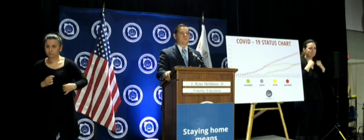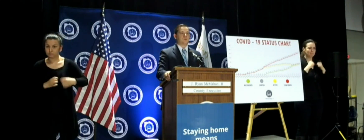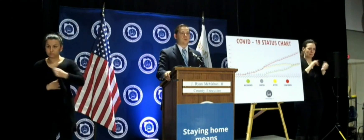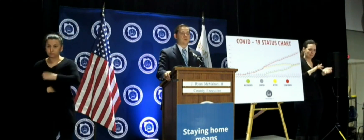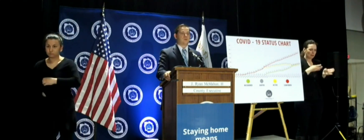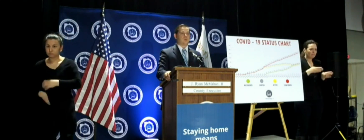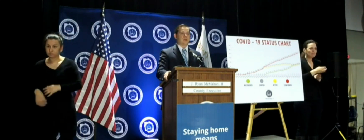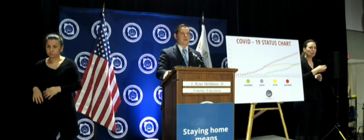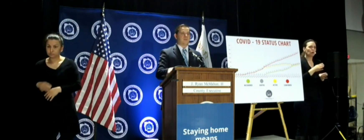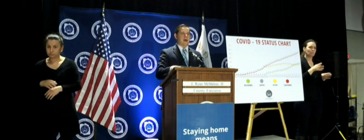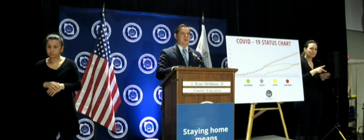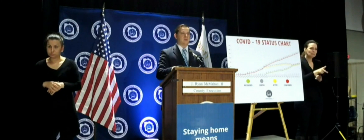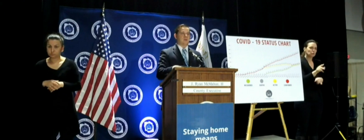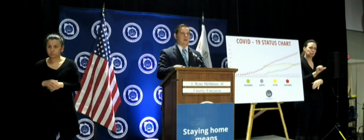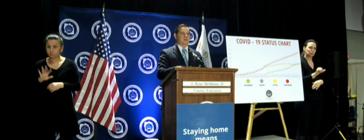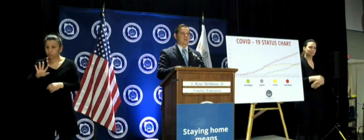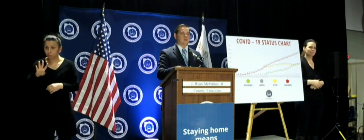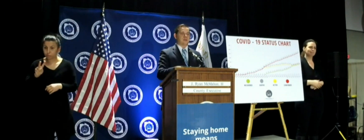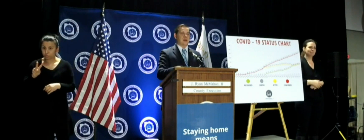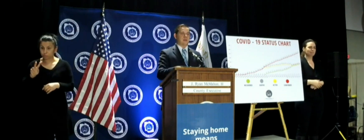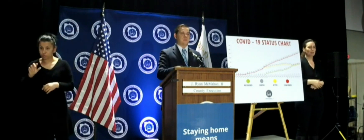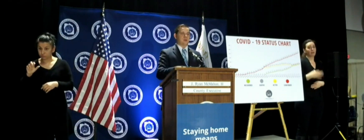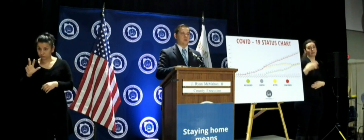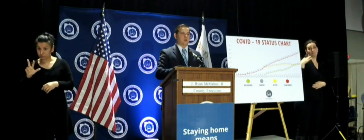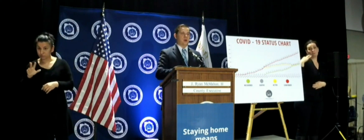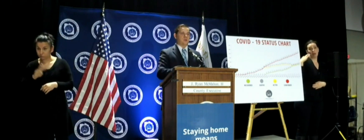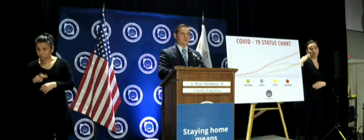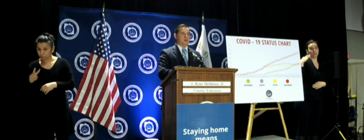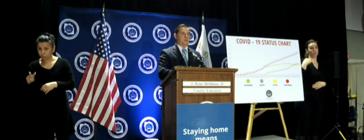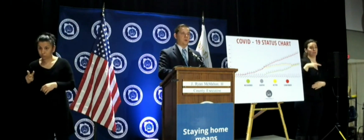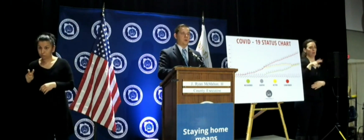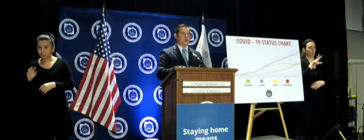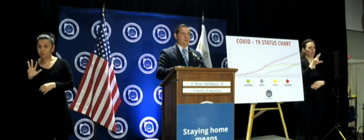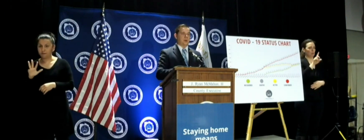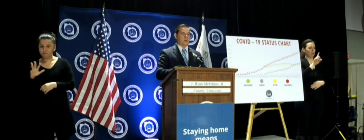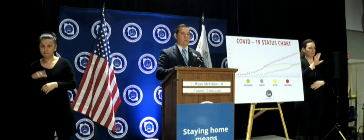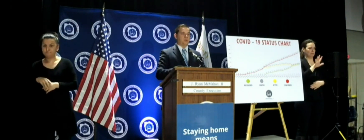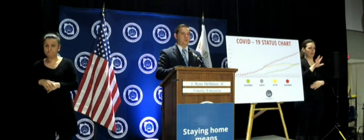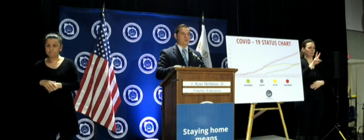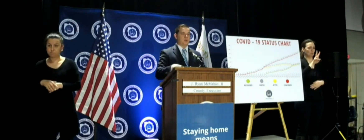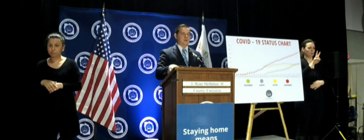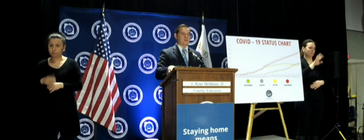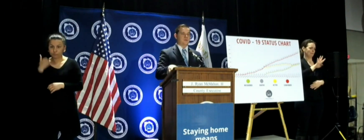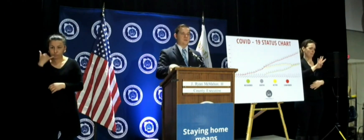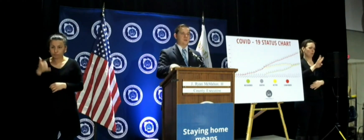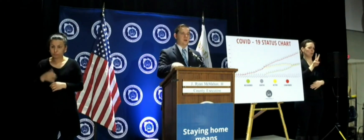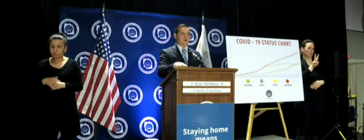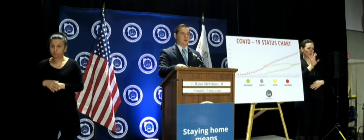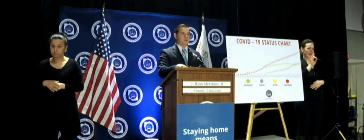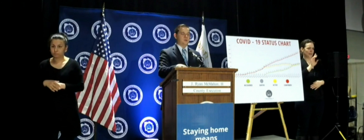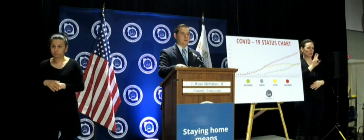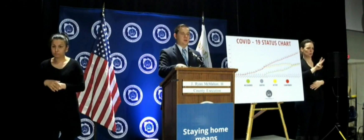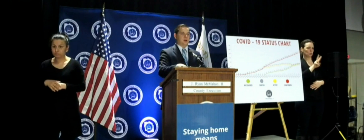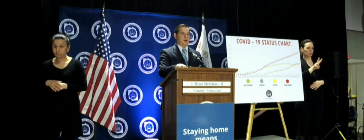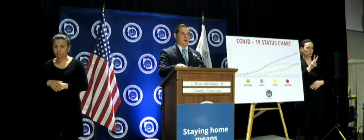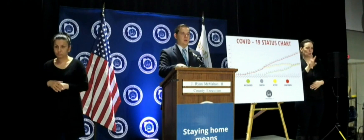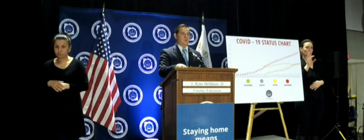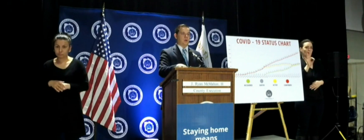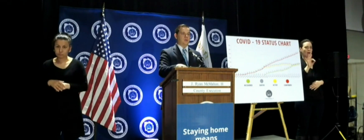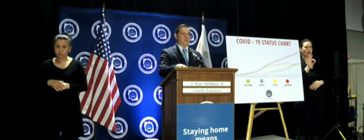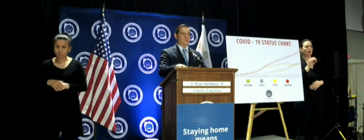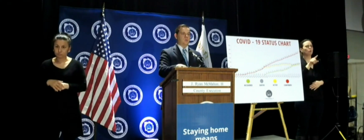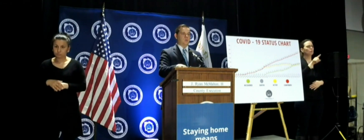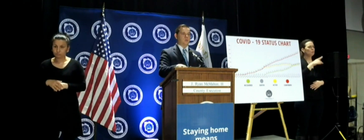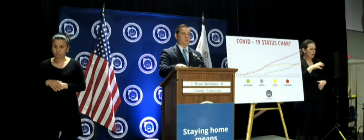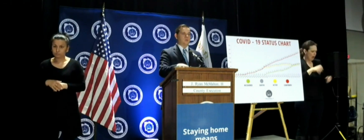315-428-2229. If you want to give back, you want to volunteer your time, you call this number. They'll put you into different scenarios